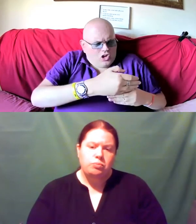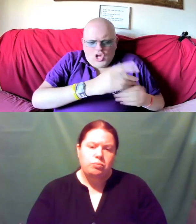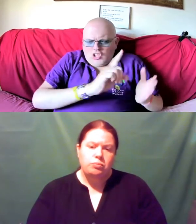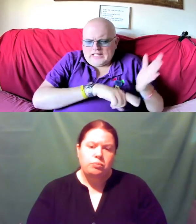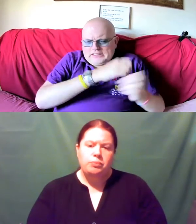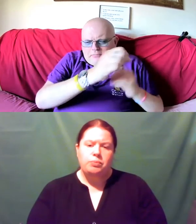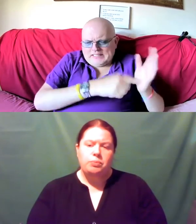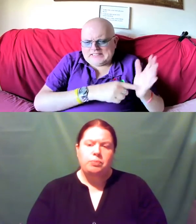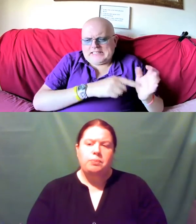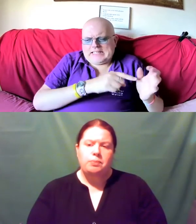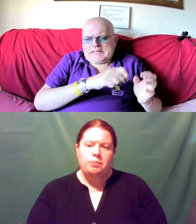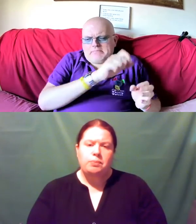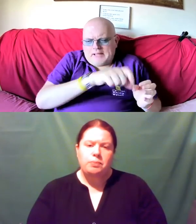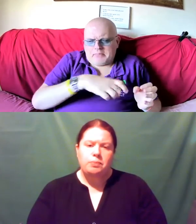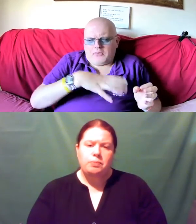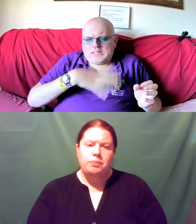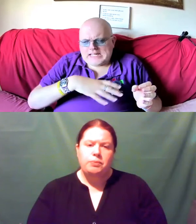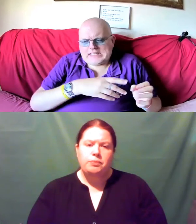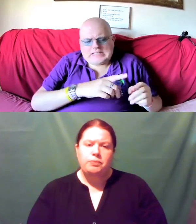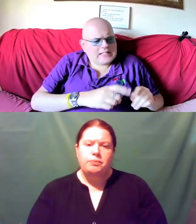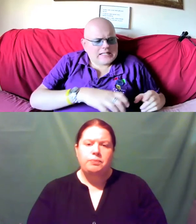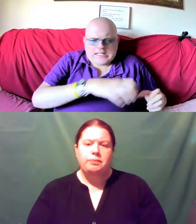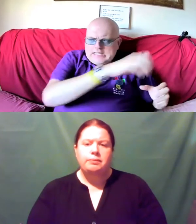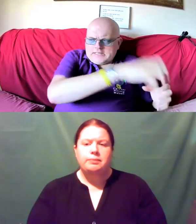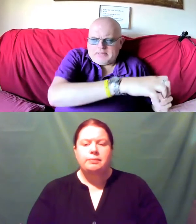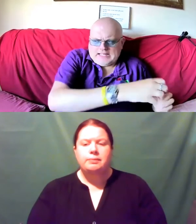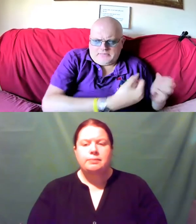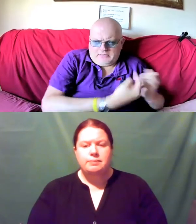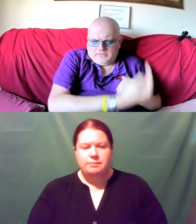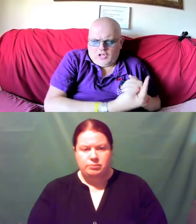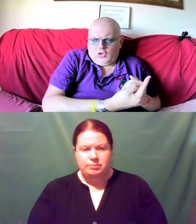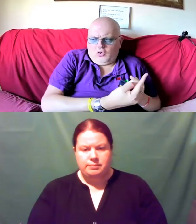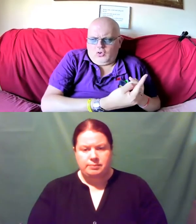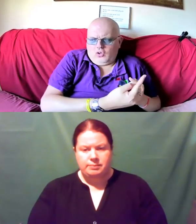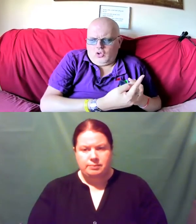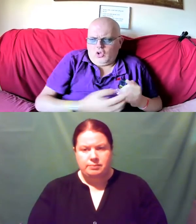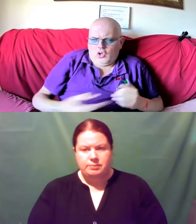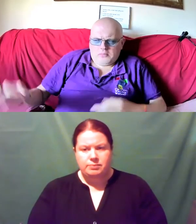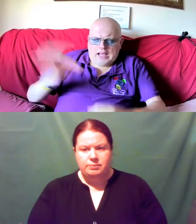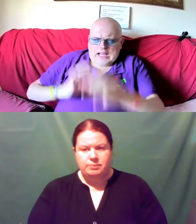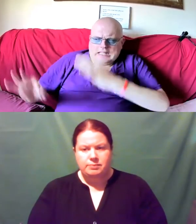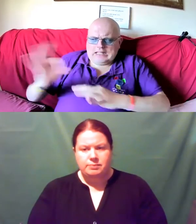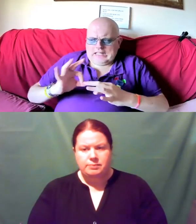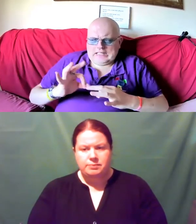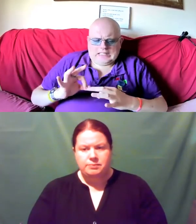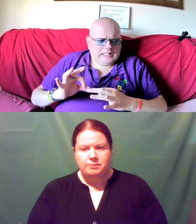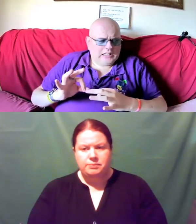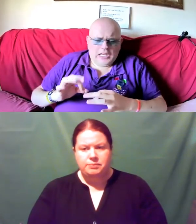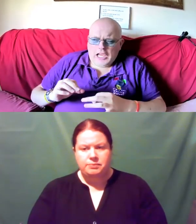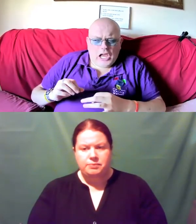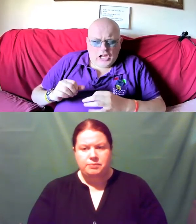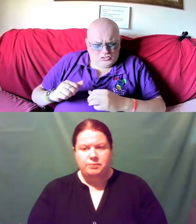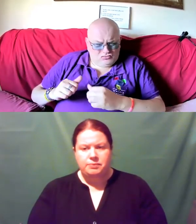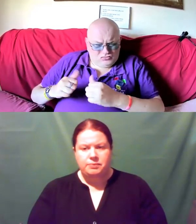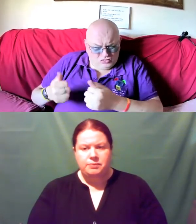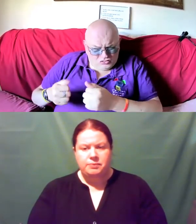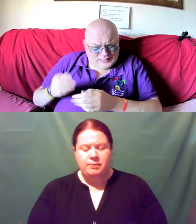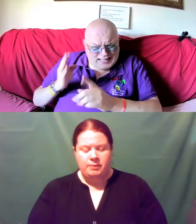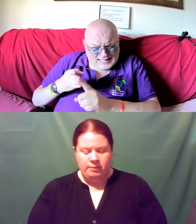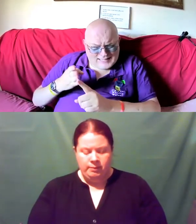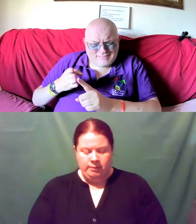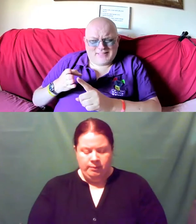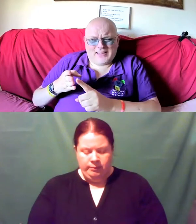space. I get that question a lot, and it's usually well meant. It's just curious or a lack of awareness. Sometimes it's not